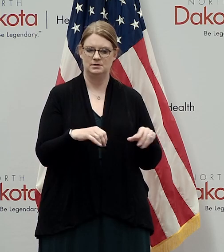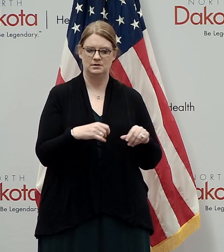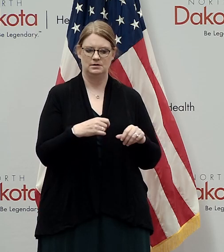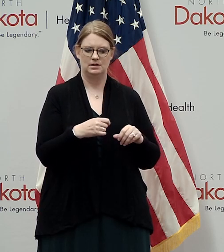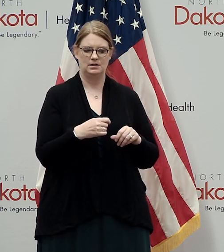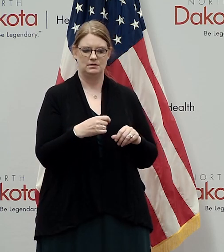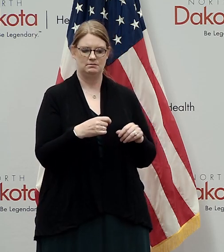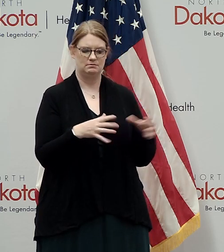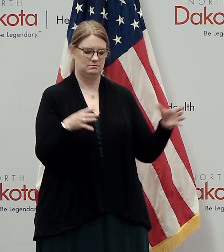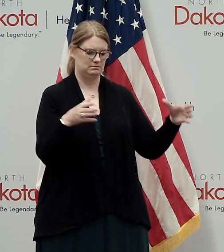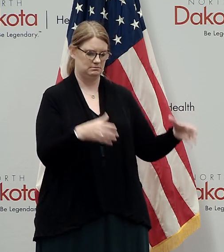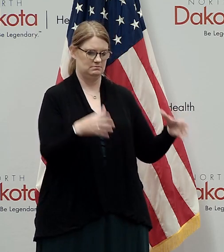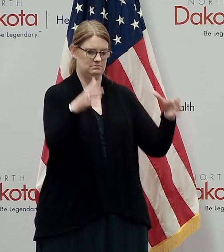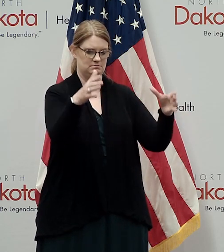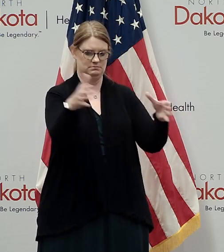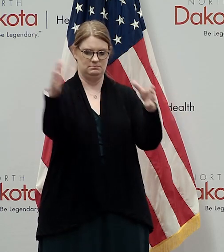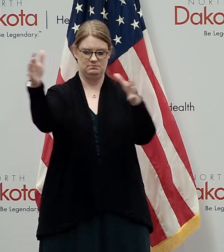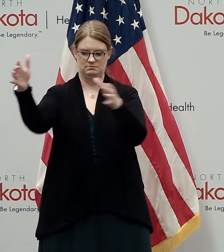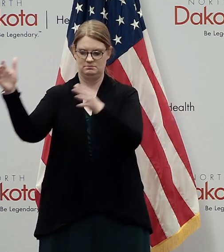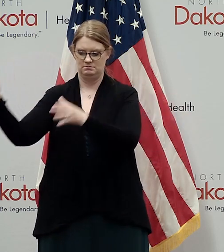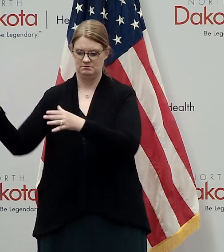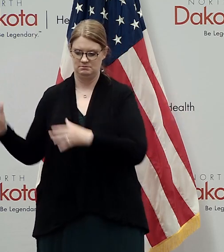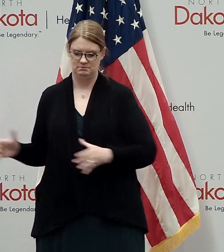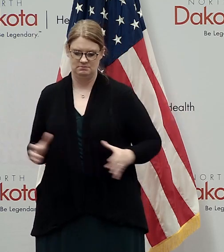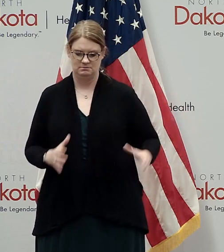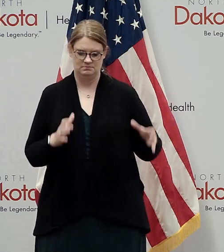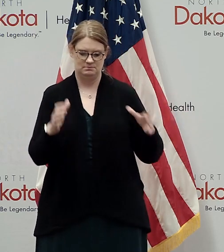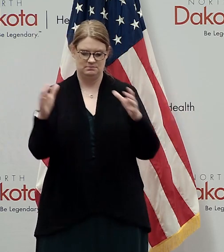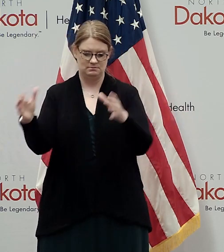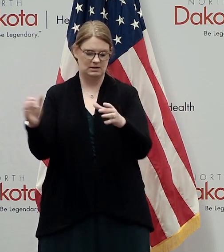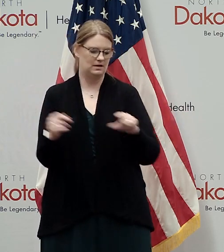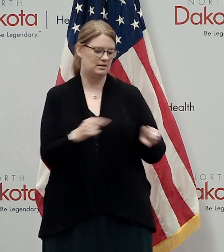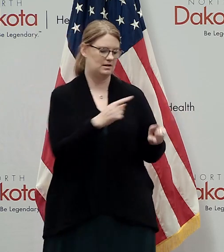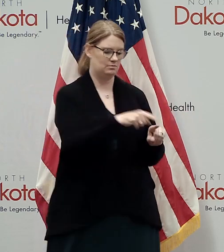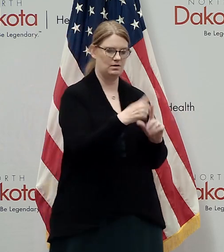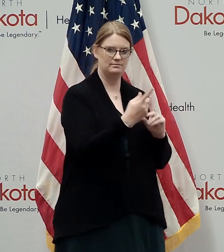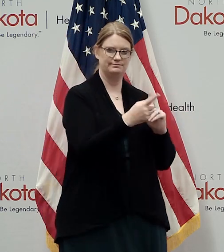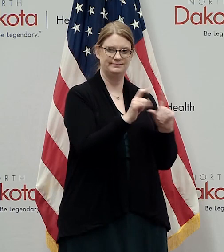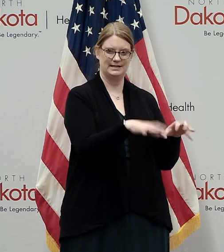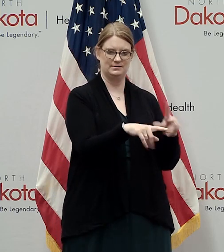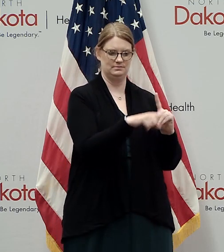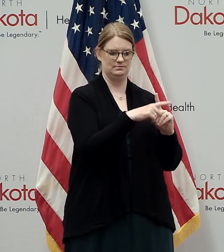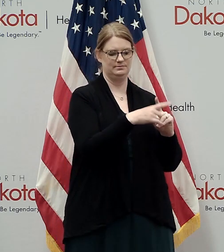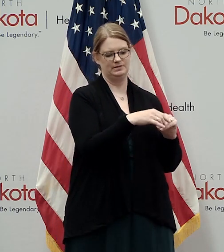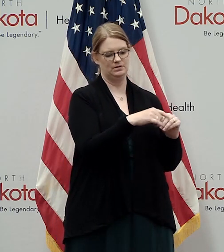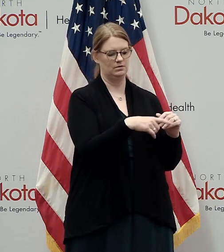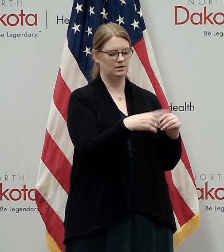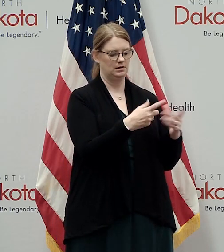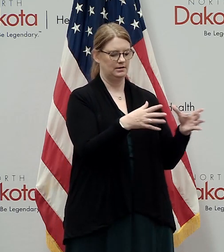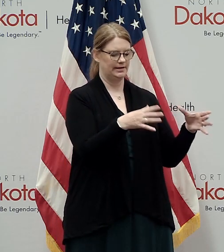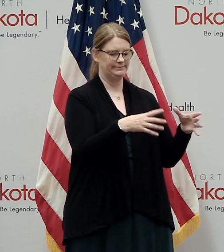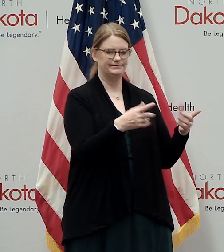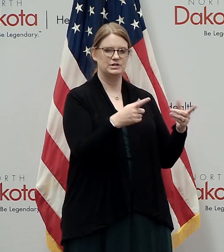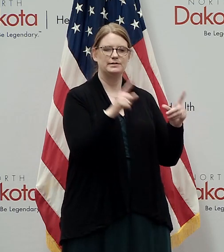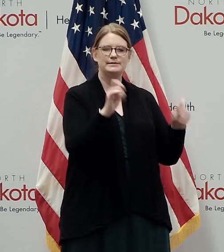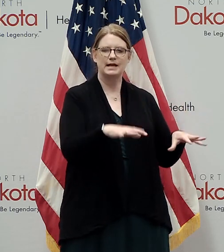those 20 groups of 5 and one of them again, so you'd end up doing 25 tests versus 100 tests. So you would in that case, you'd